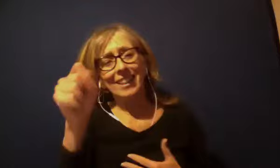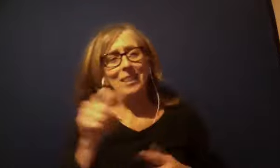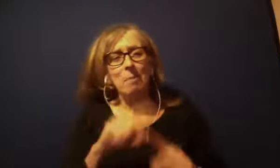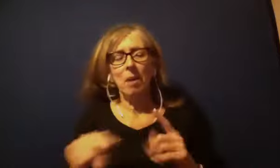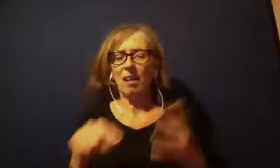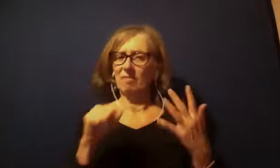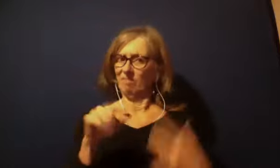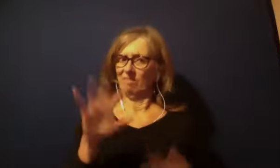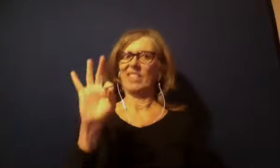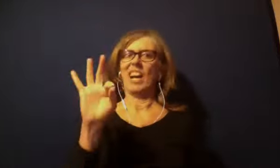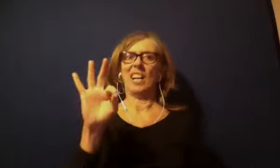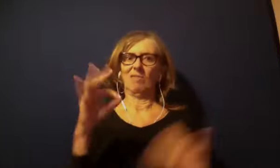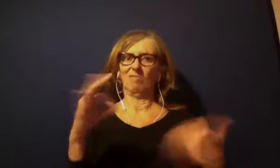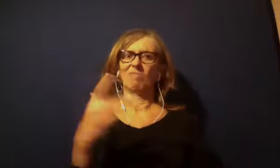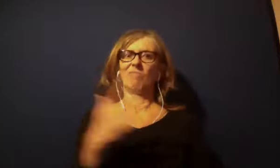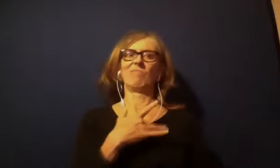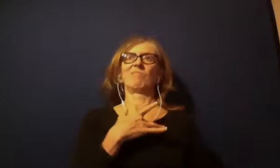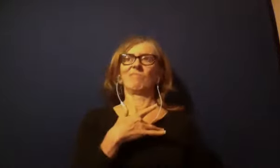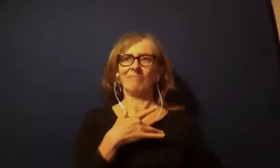yeah, particularly step 9. And once I got into those